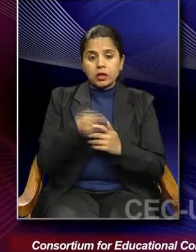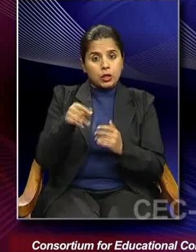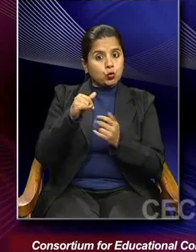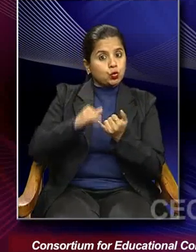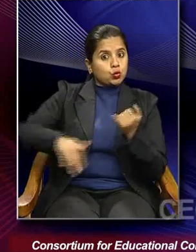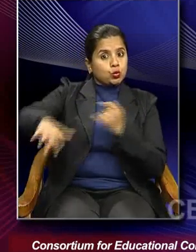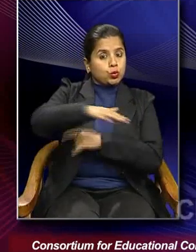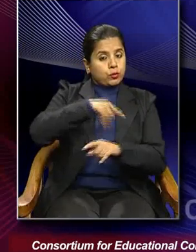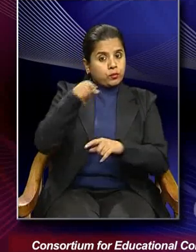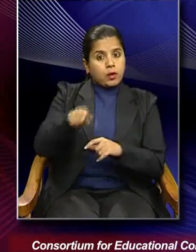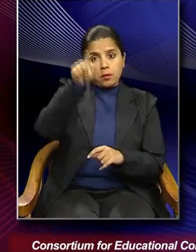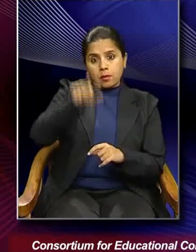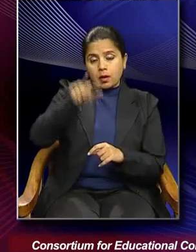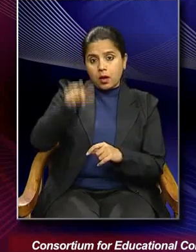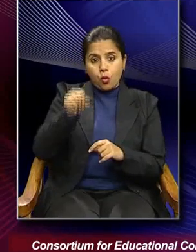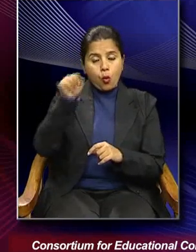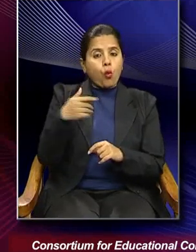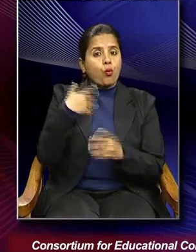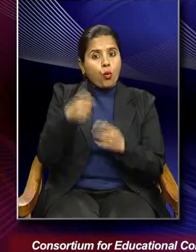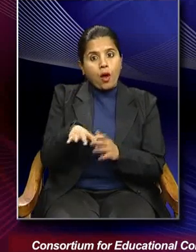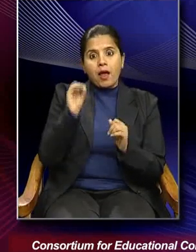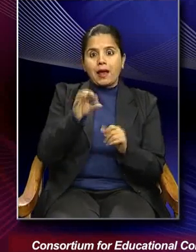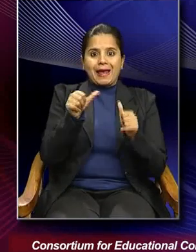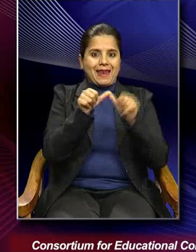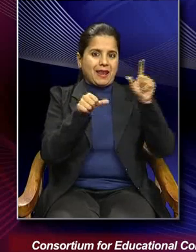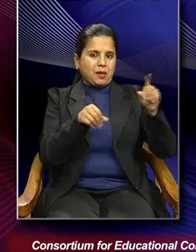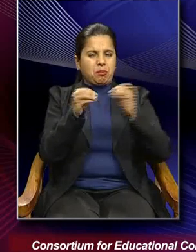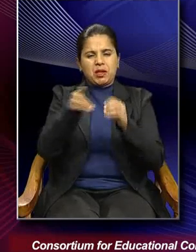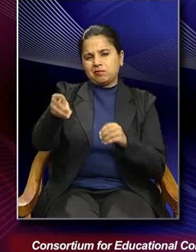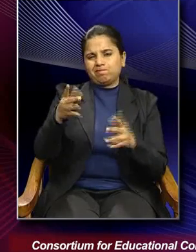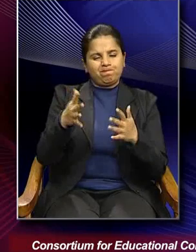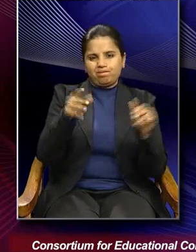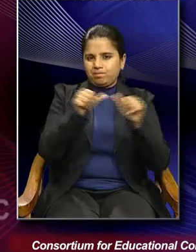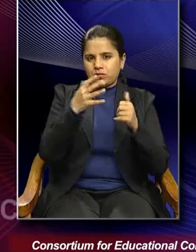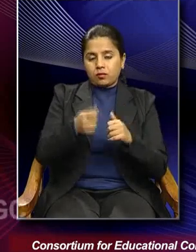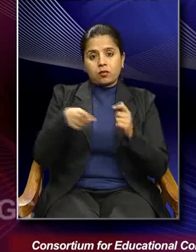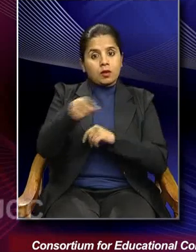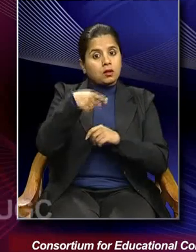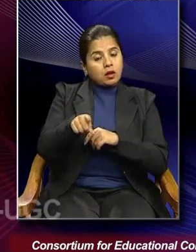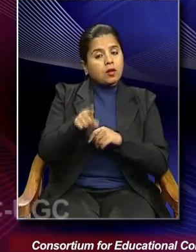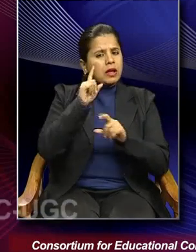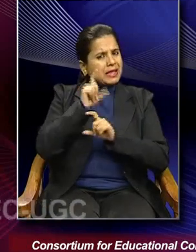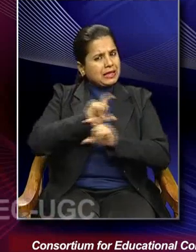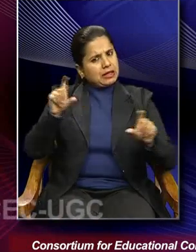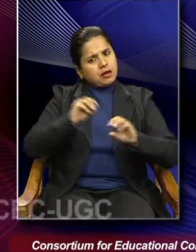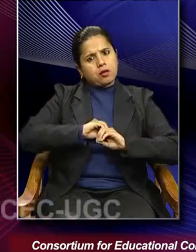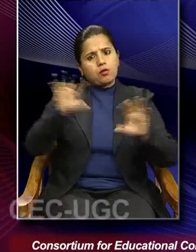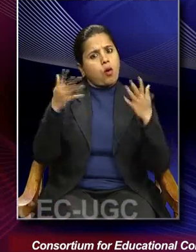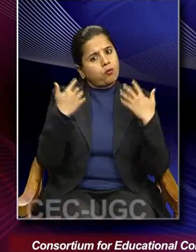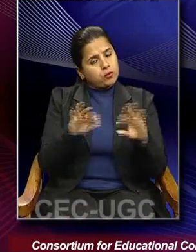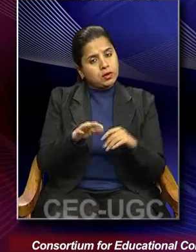society, individuals are preferring A to B and they have made it very clear,